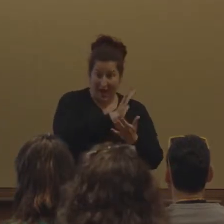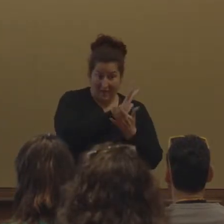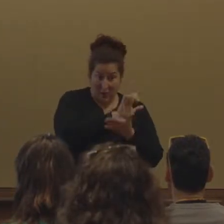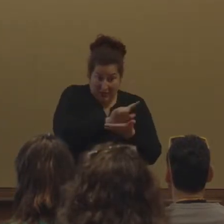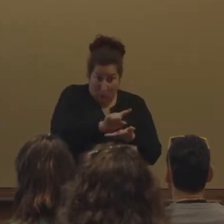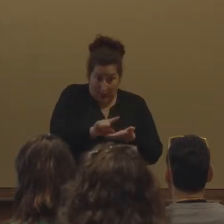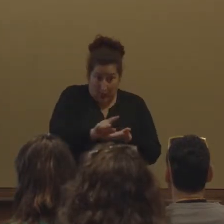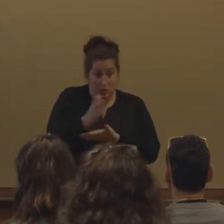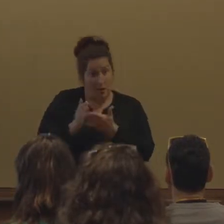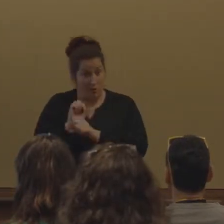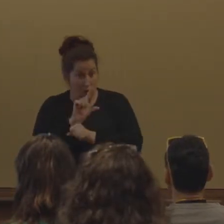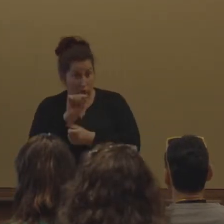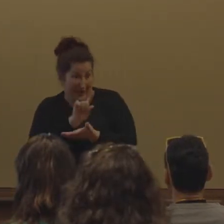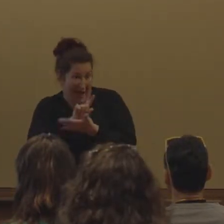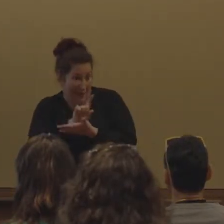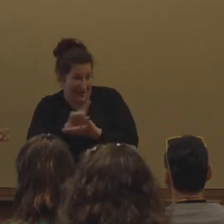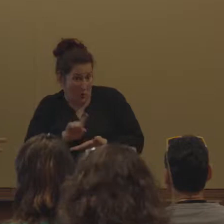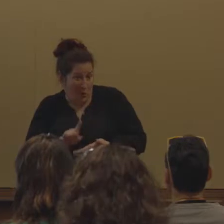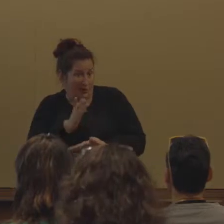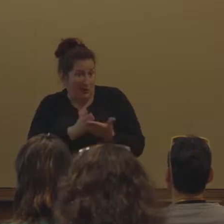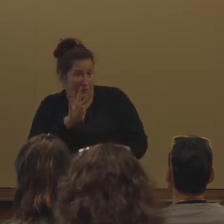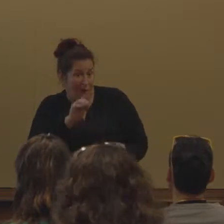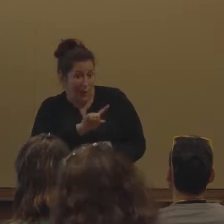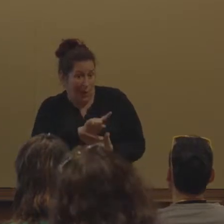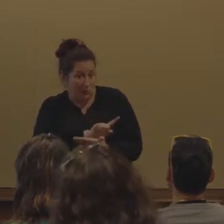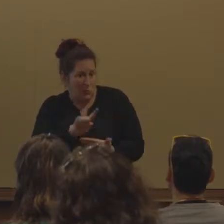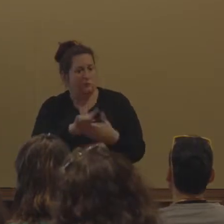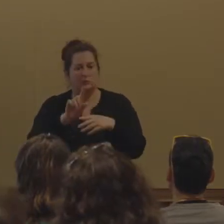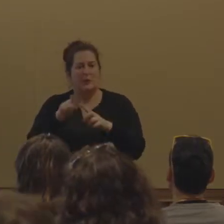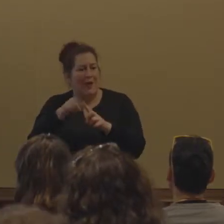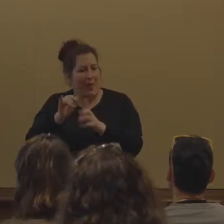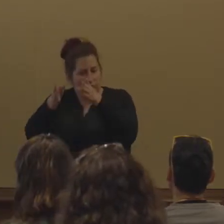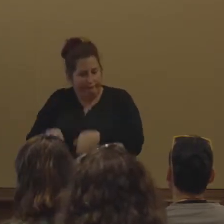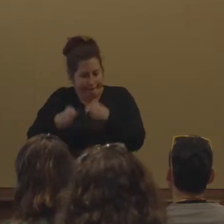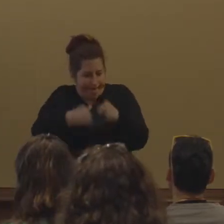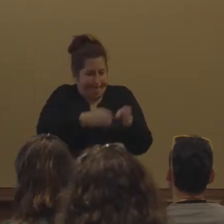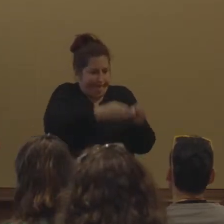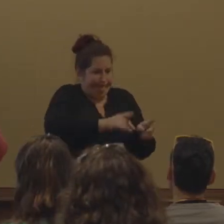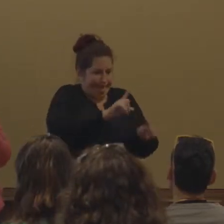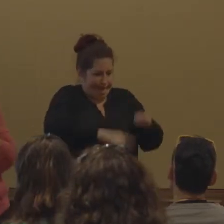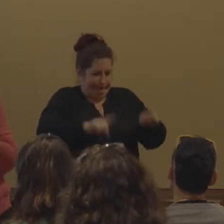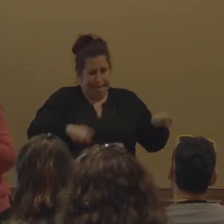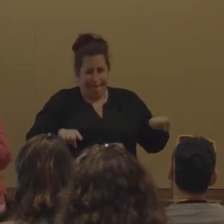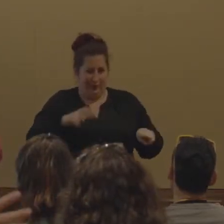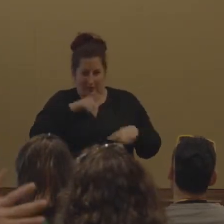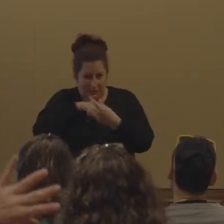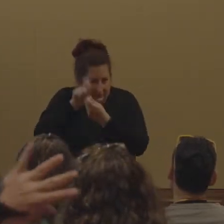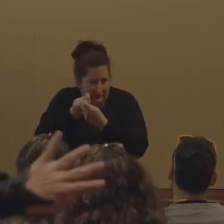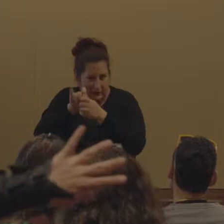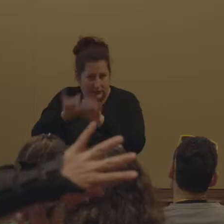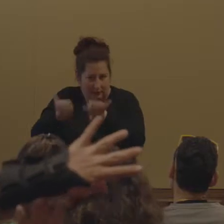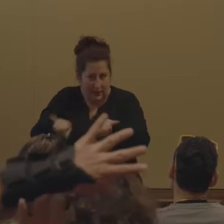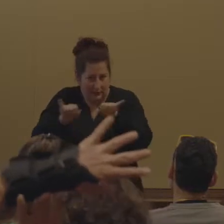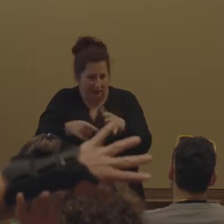a week. Some may do 20 hours a week, some may do 40. It's all about that individual. So we don't have that prescribed, you